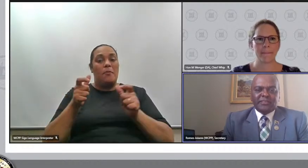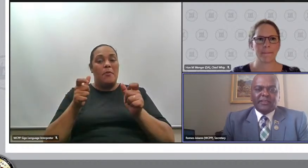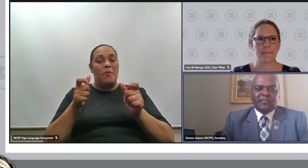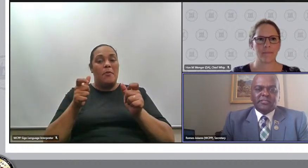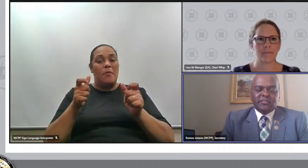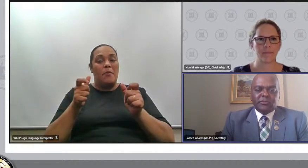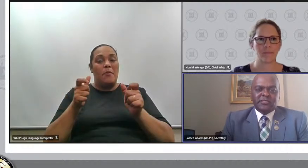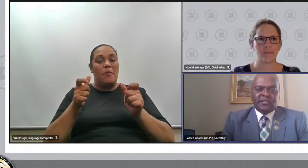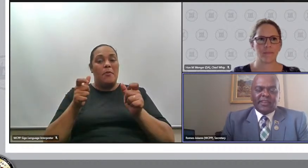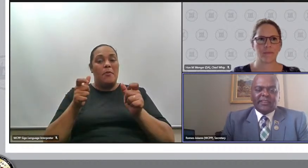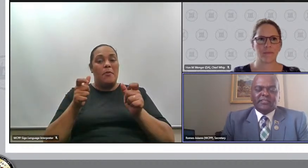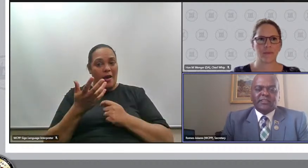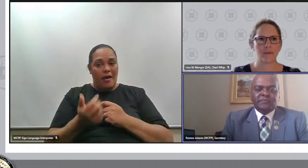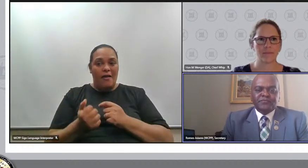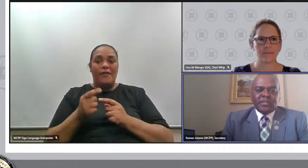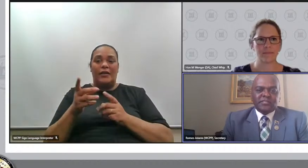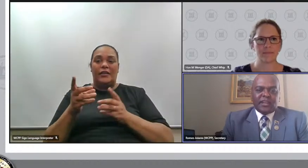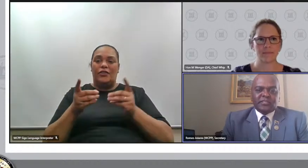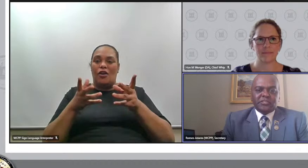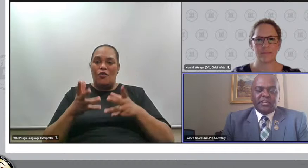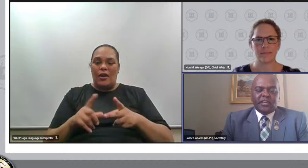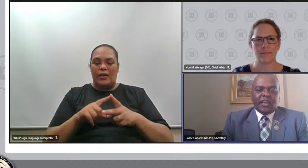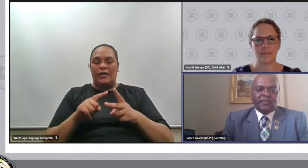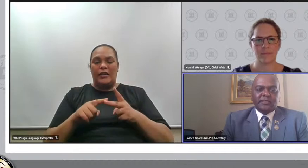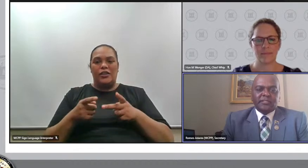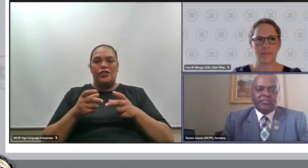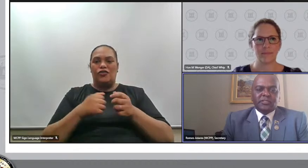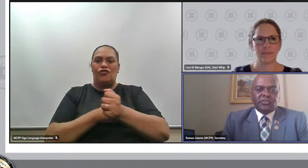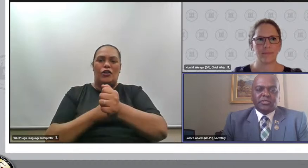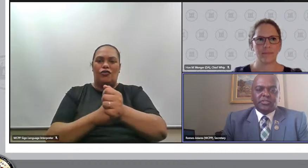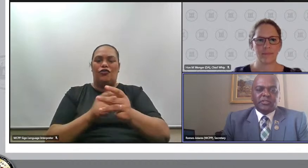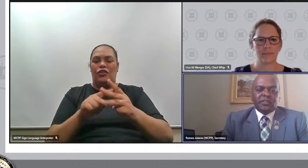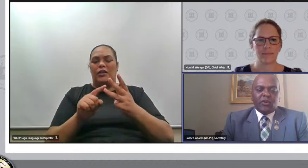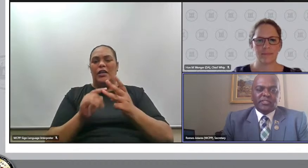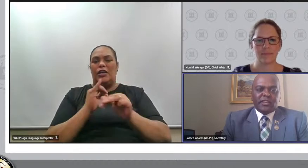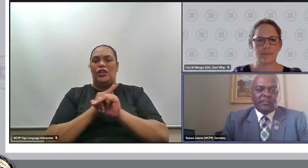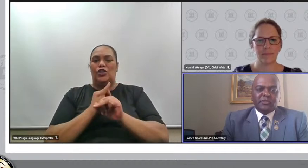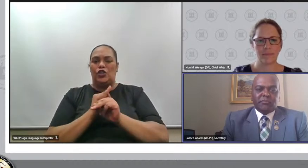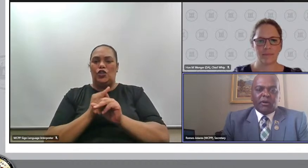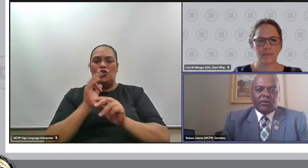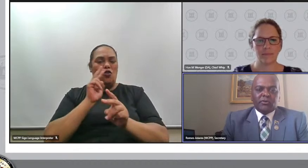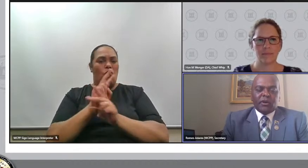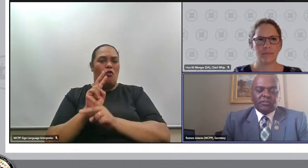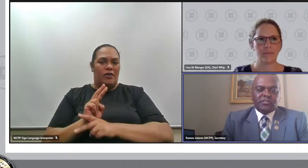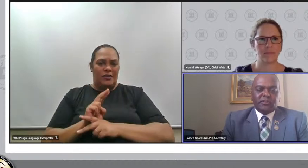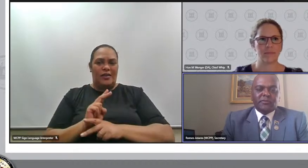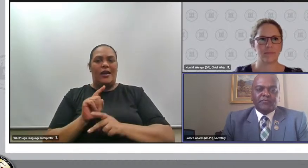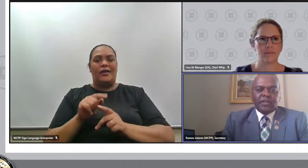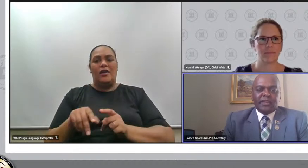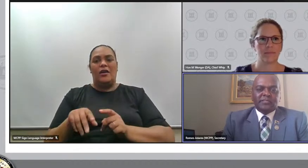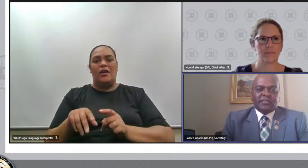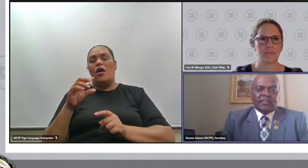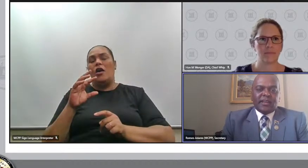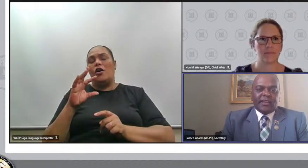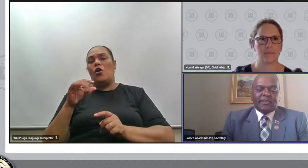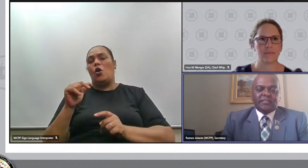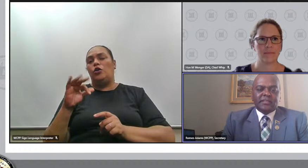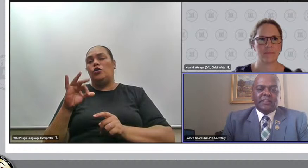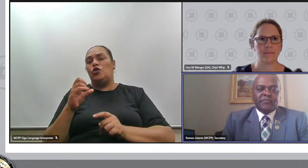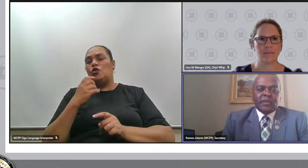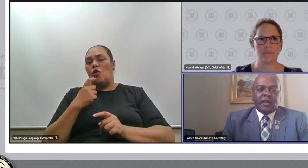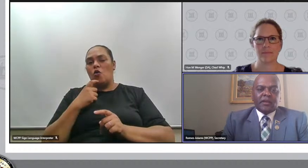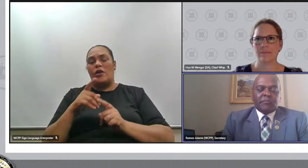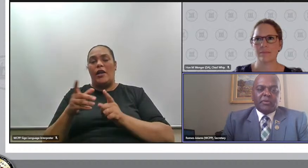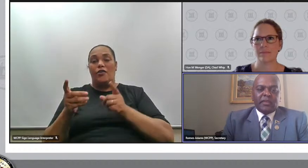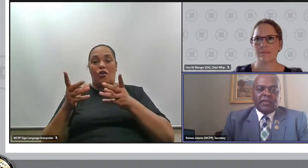team in attendance. So it's the Director, Strategy and Institutional Oversight, Ms. Margot Goldstone. It's the